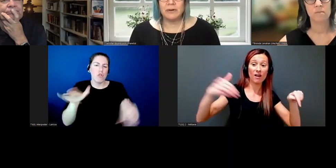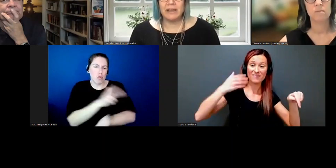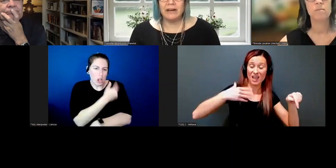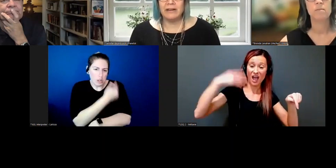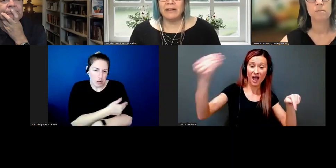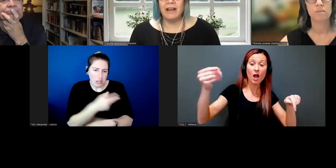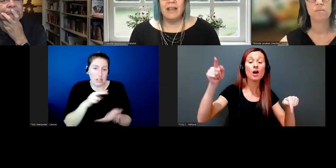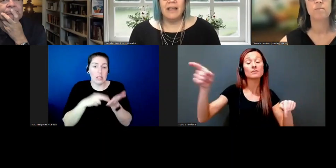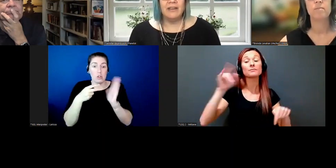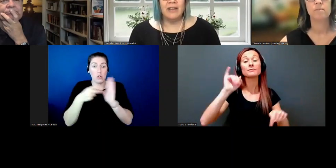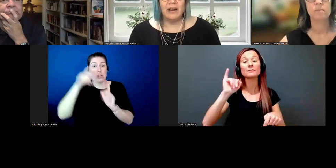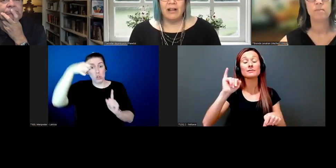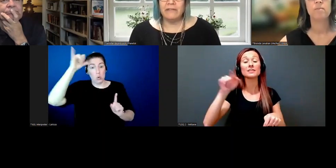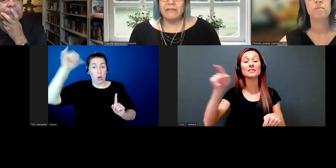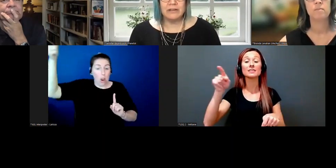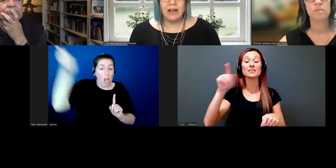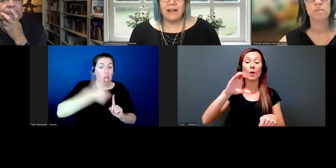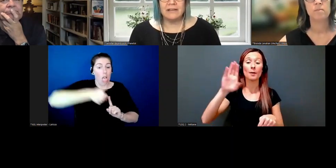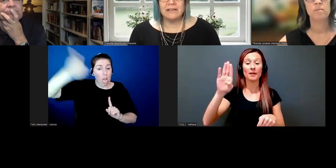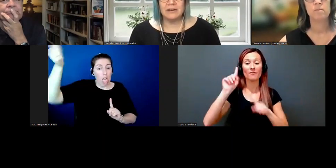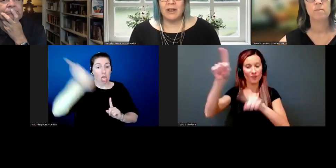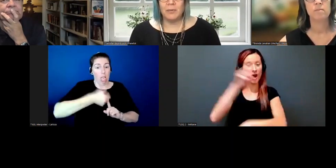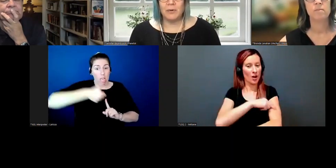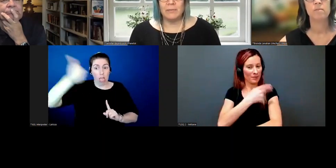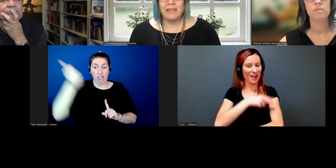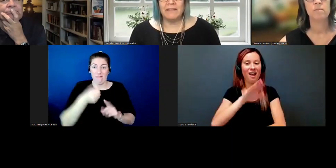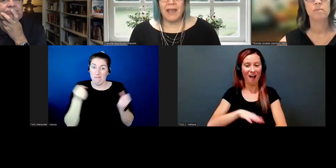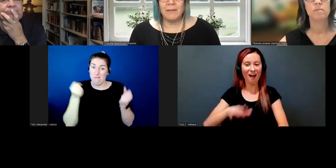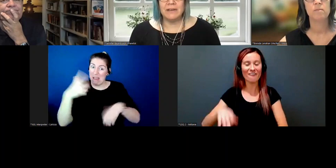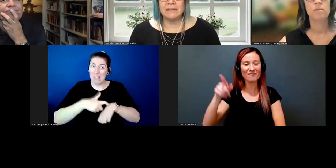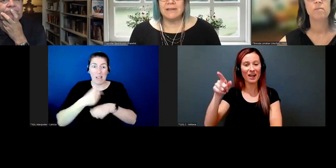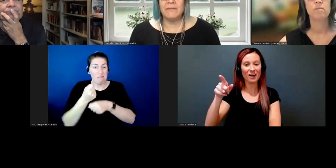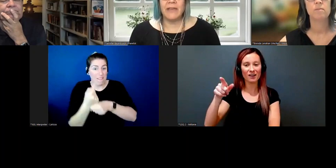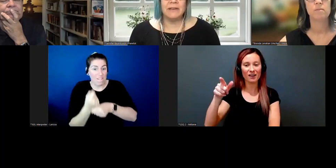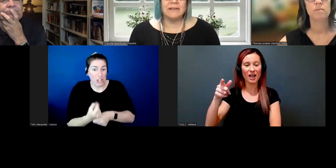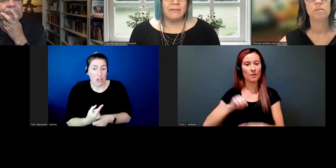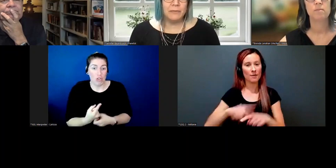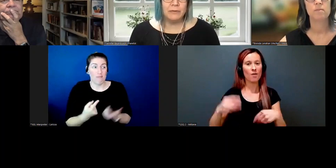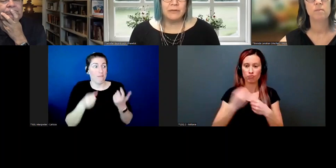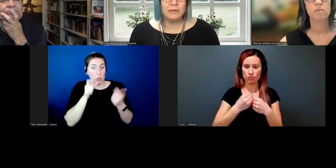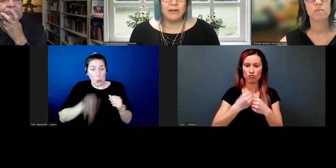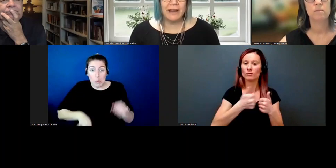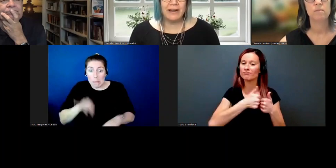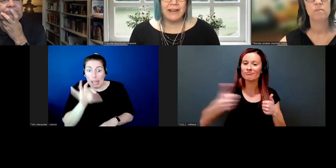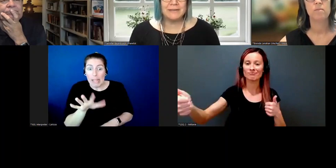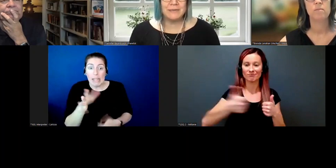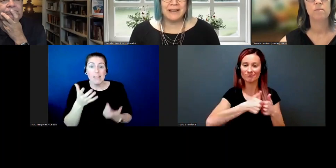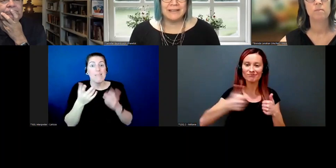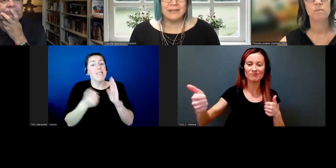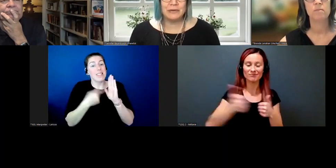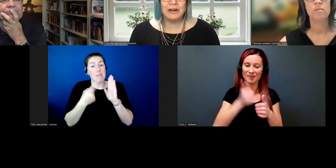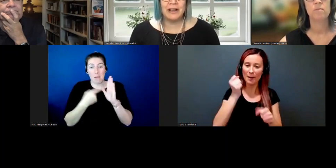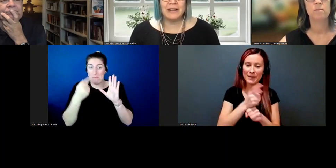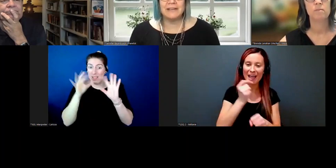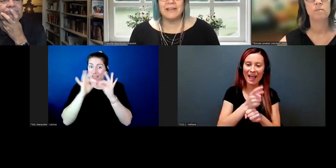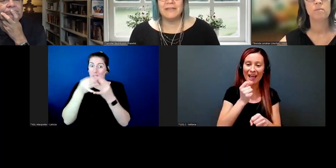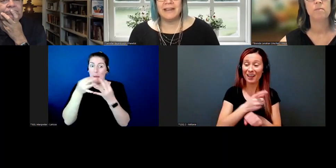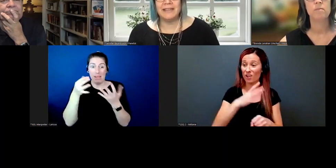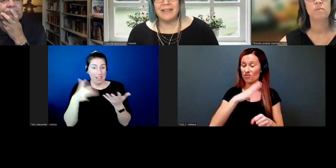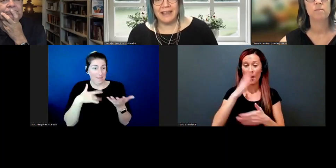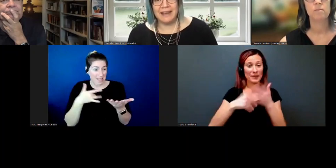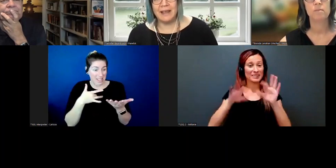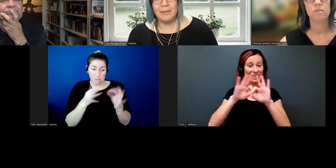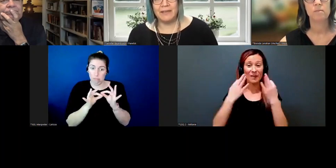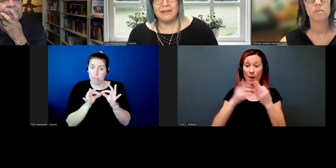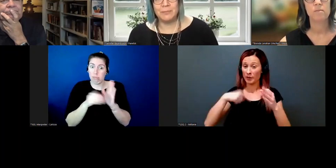per year. Not all of those costs are not borne by the families. Some families have moved to rural areas because of a lower cost of living, and then